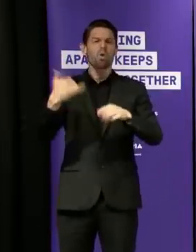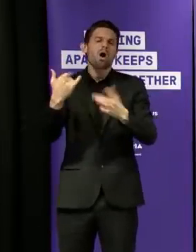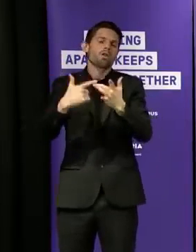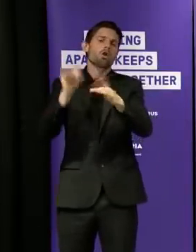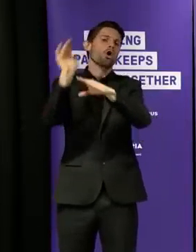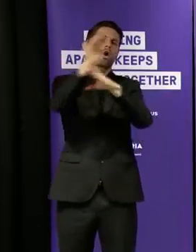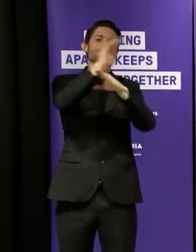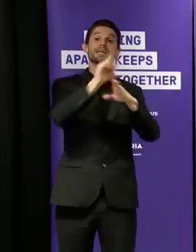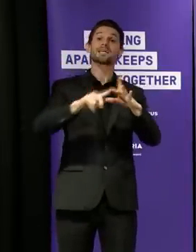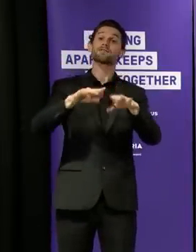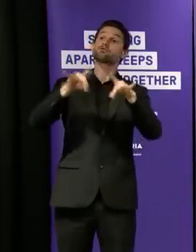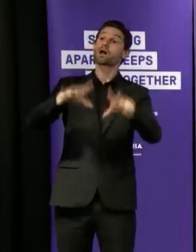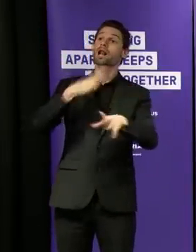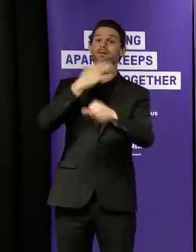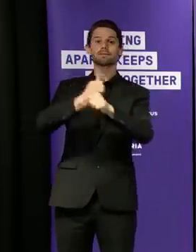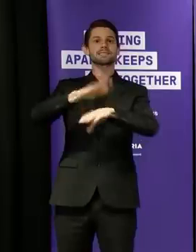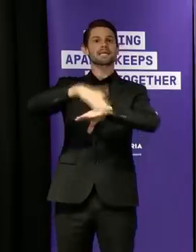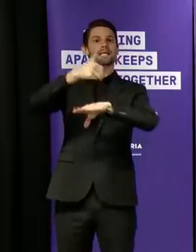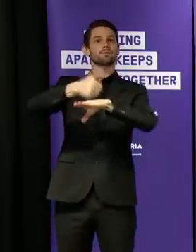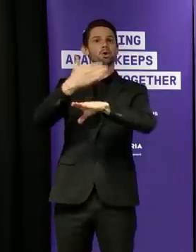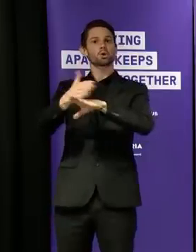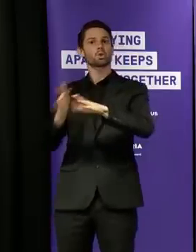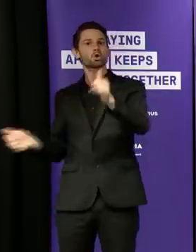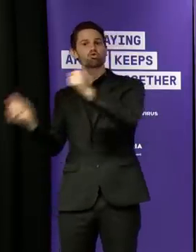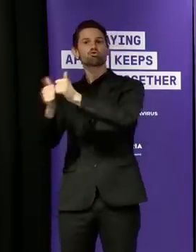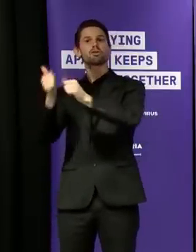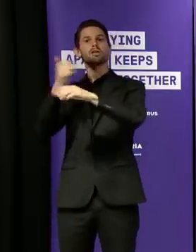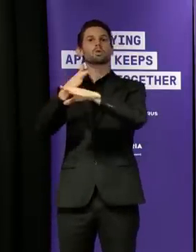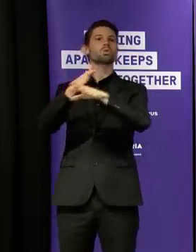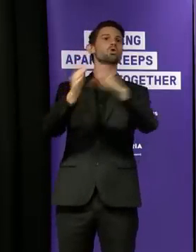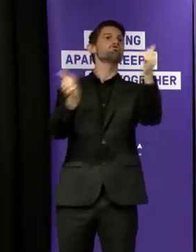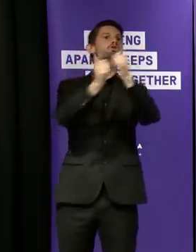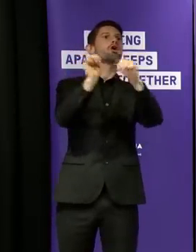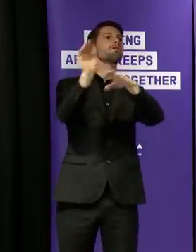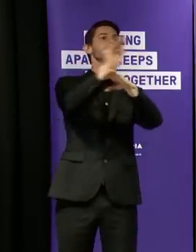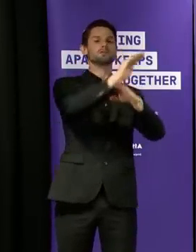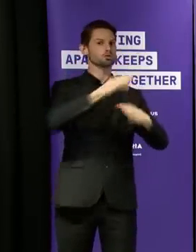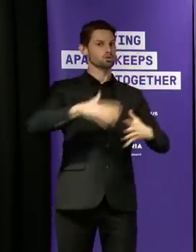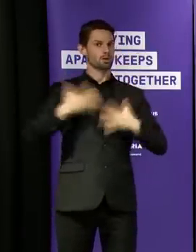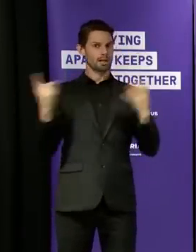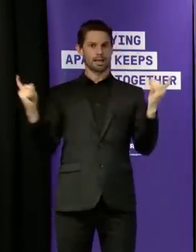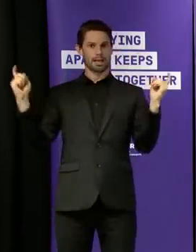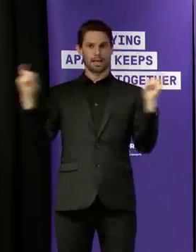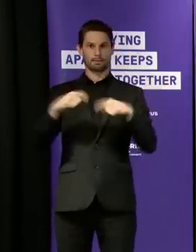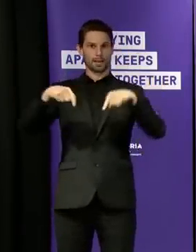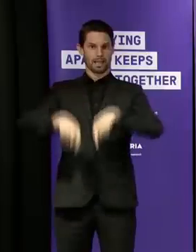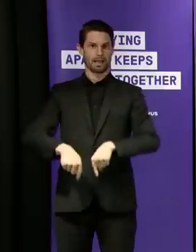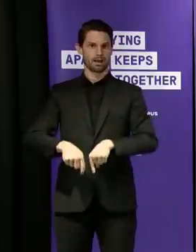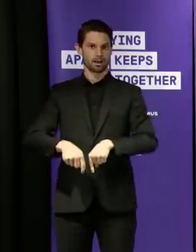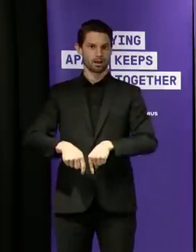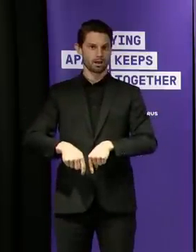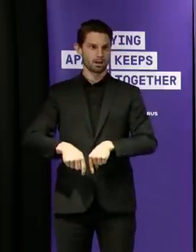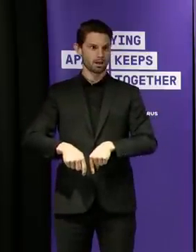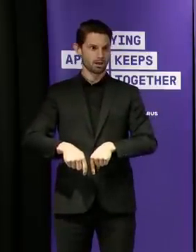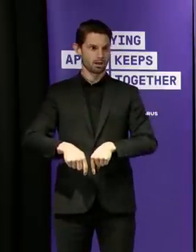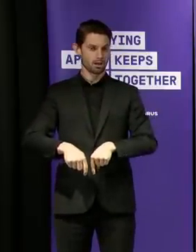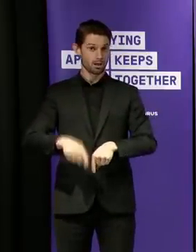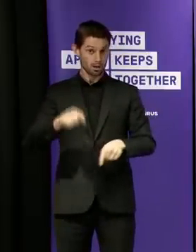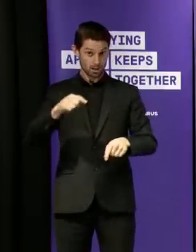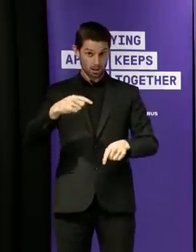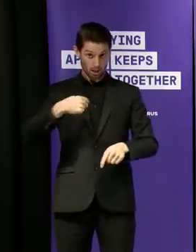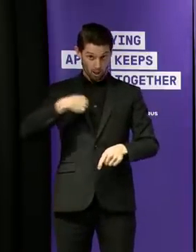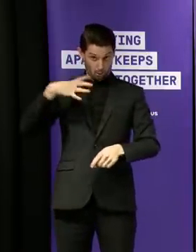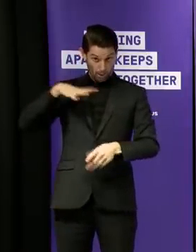state, unless they quarantine. Not at Melbourne Airport, That's, no. Well, yeah, indeed. Indeed. But if you're, like, do you want to be in the